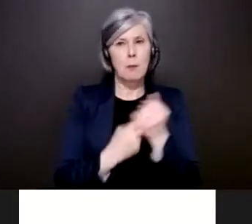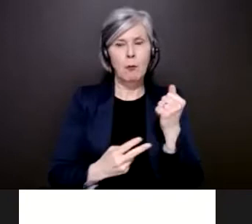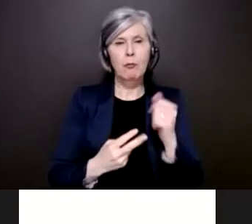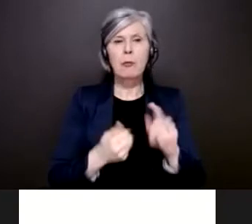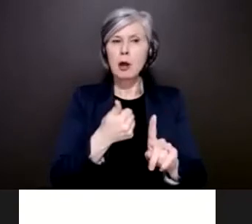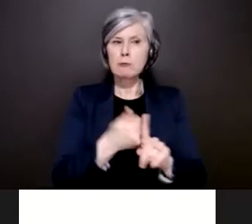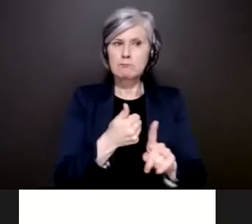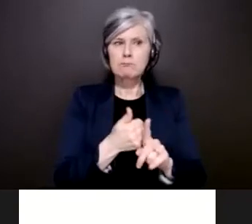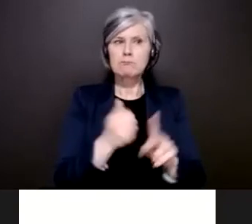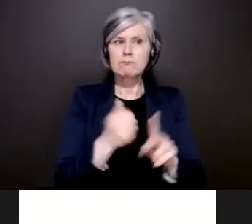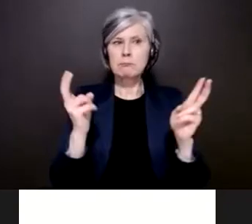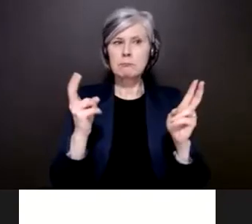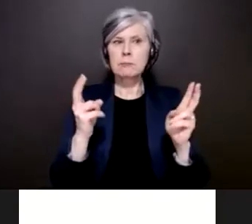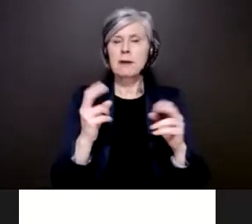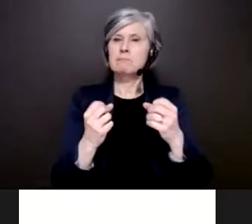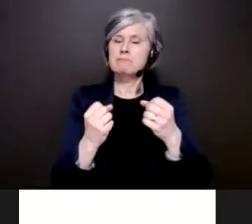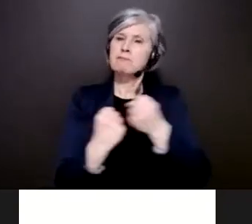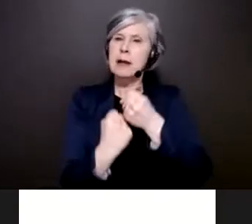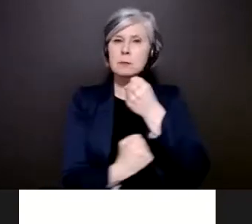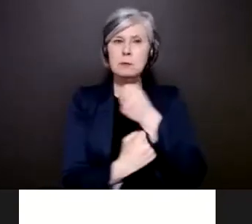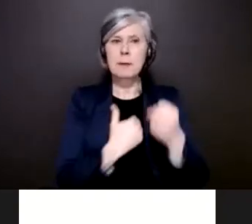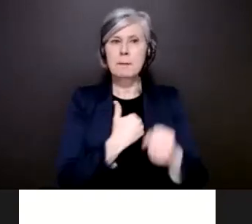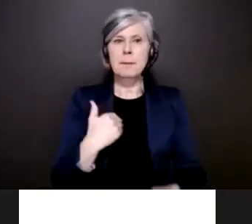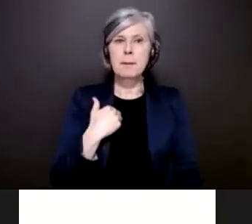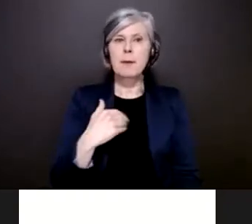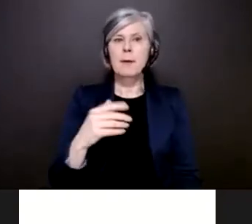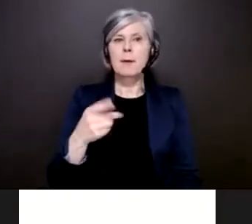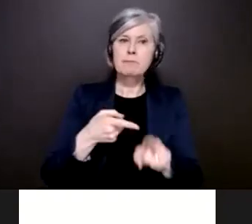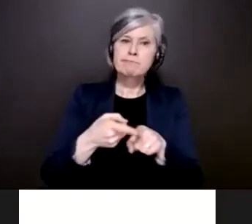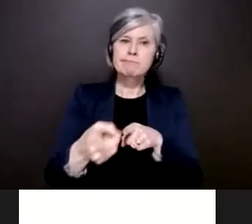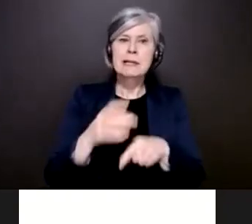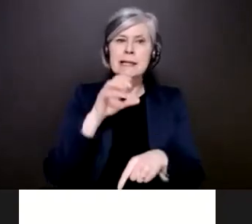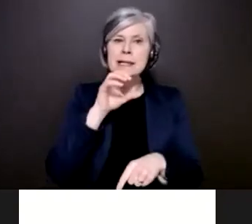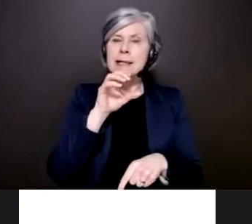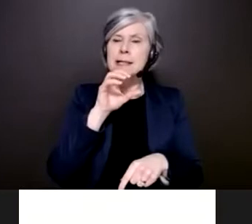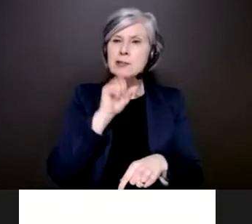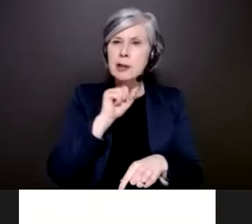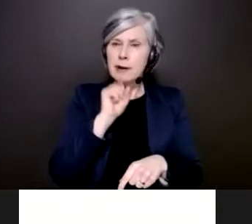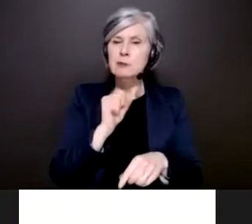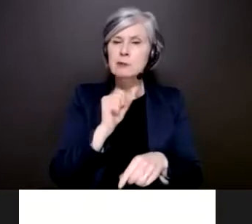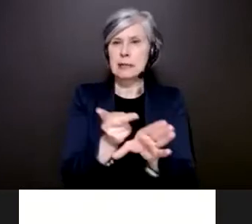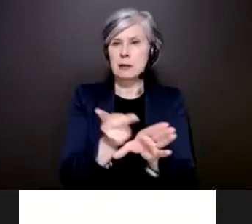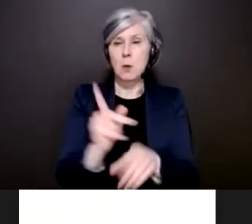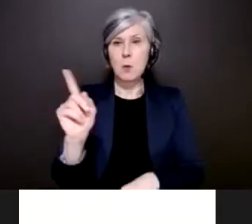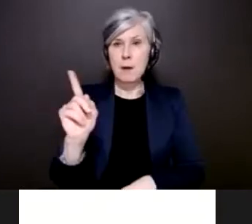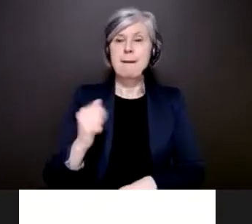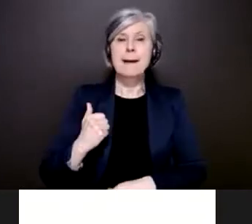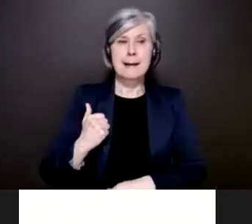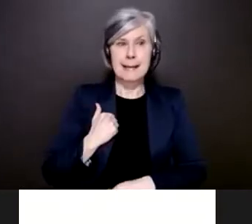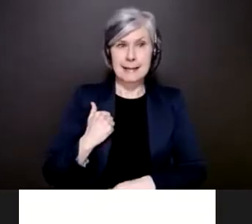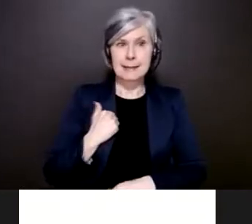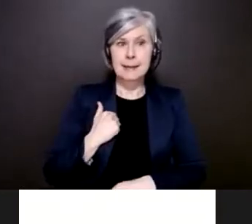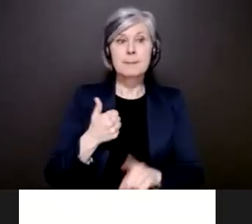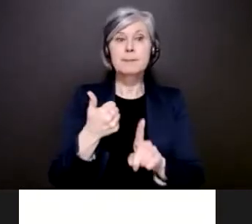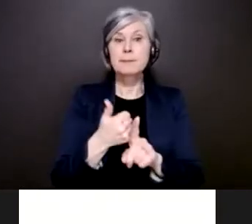the subspecialty of geriatric psychology, psychiatry in Canada. He also co-leads